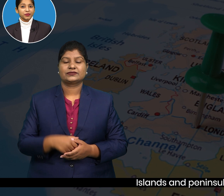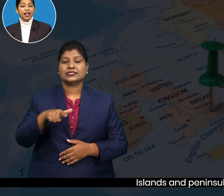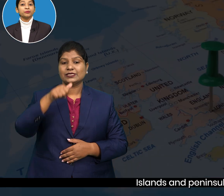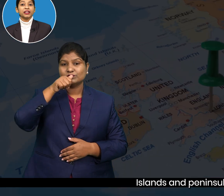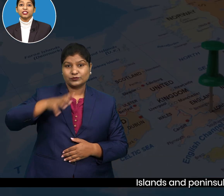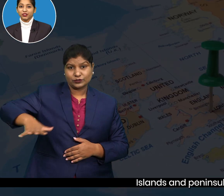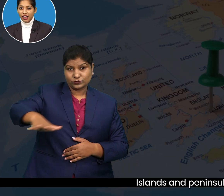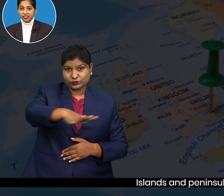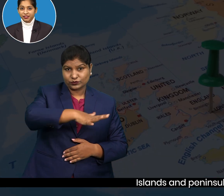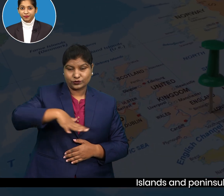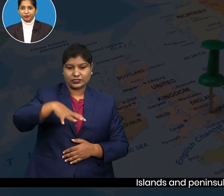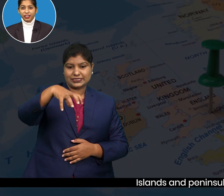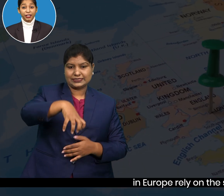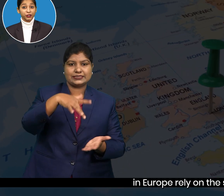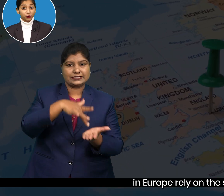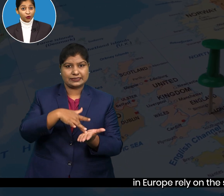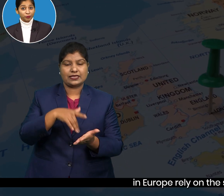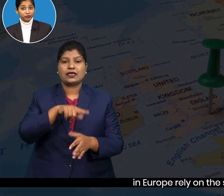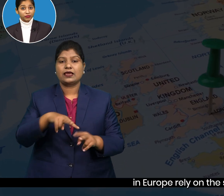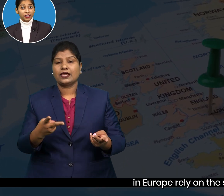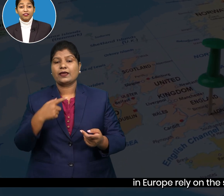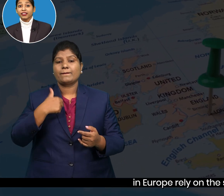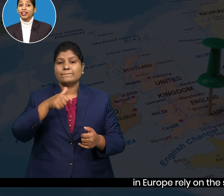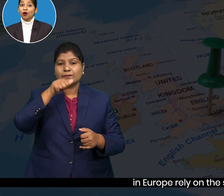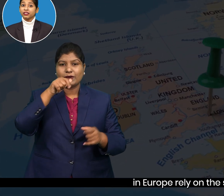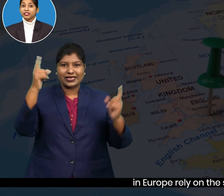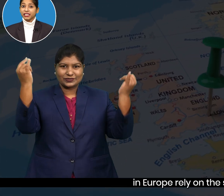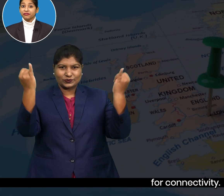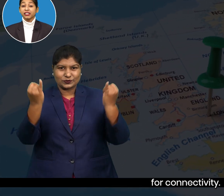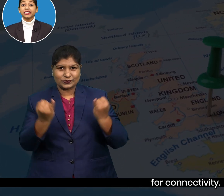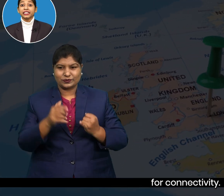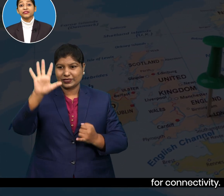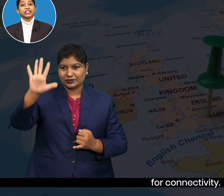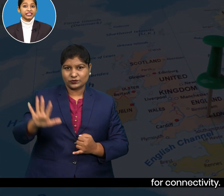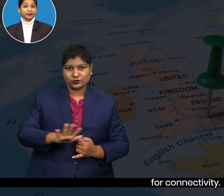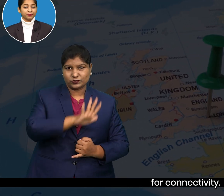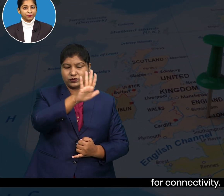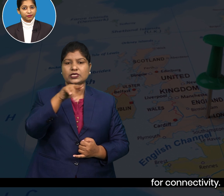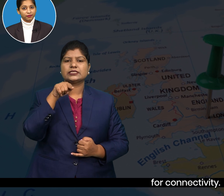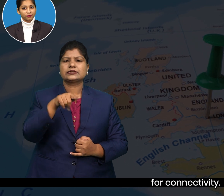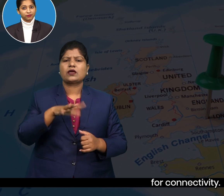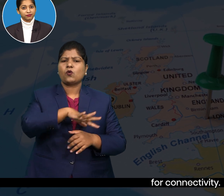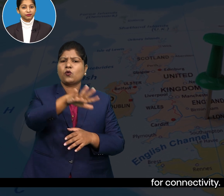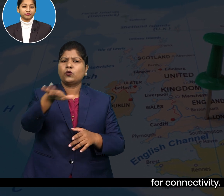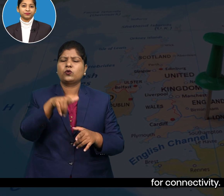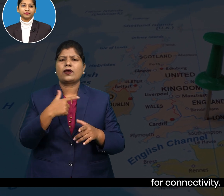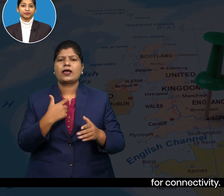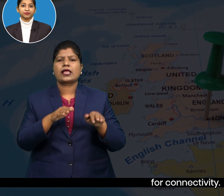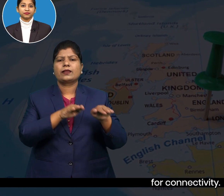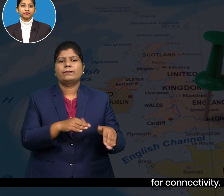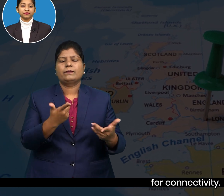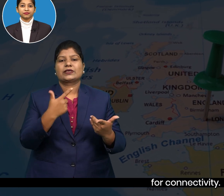Islands and peninsulas in Europe rely on the sea for connectivity.